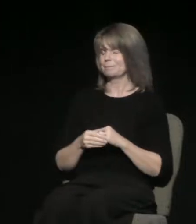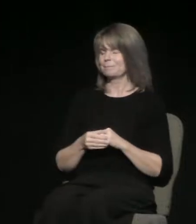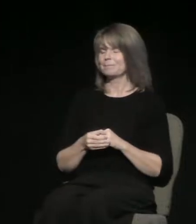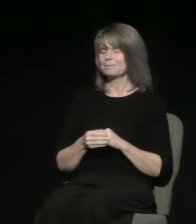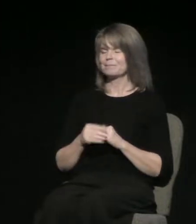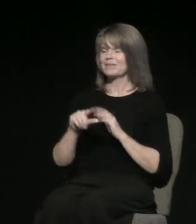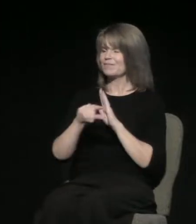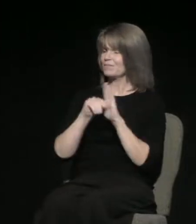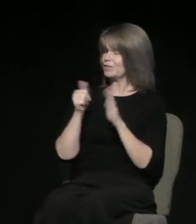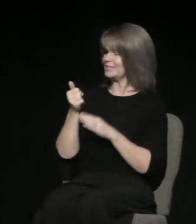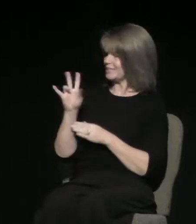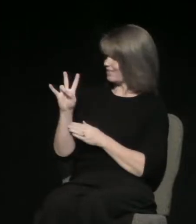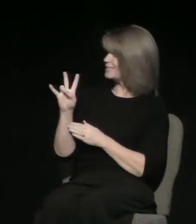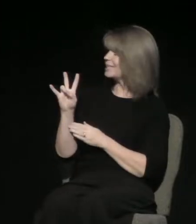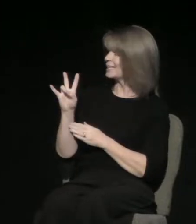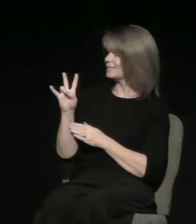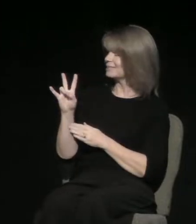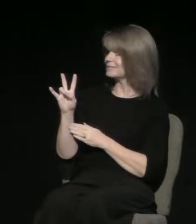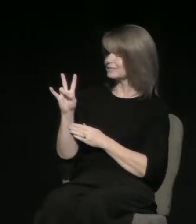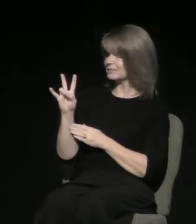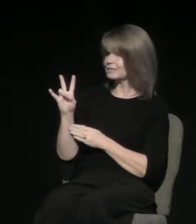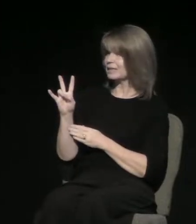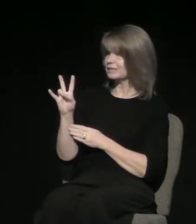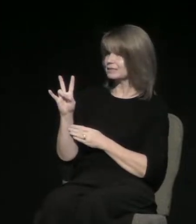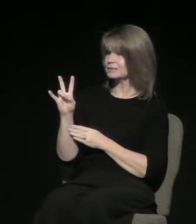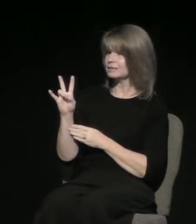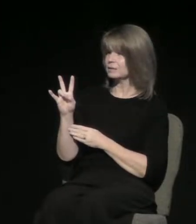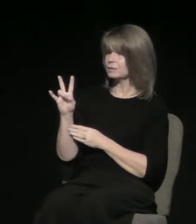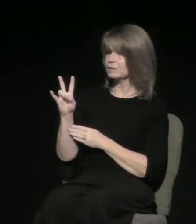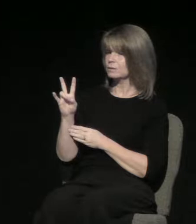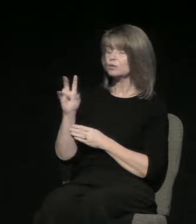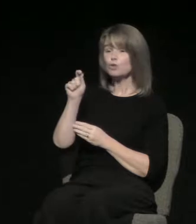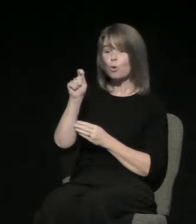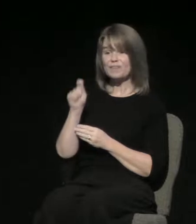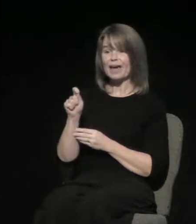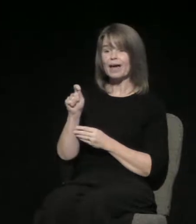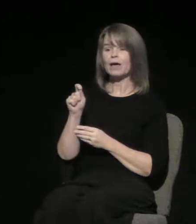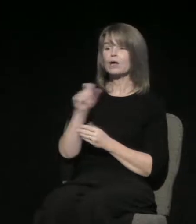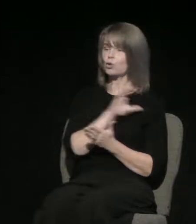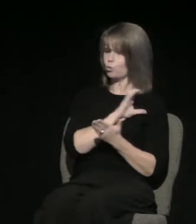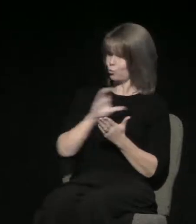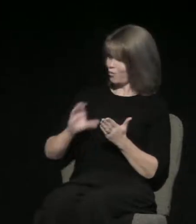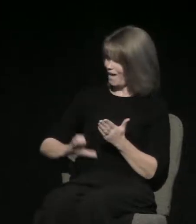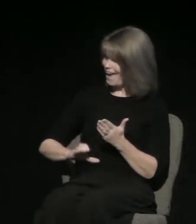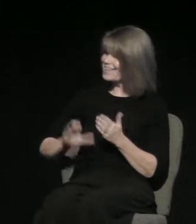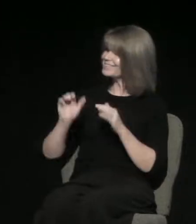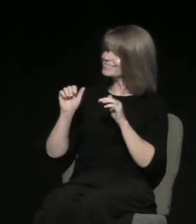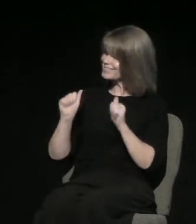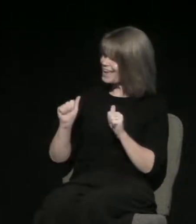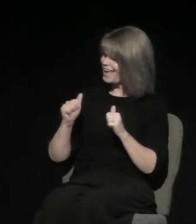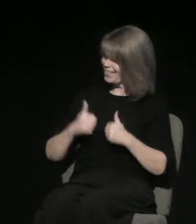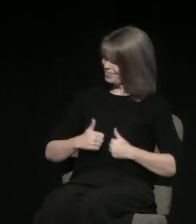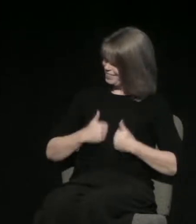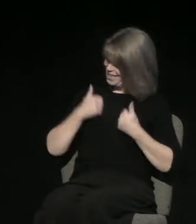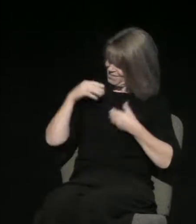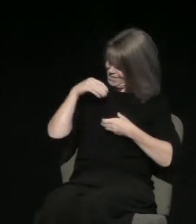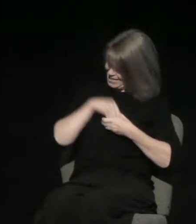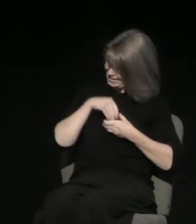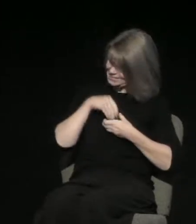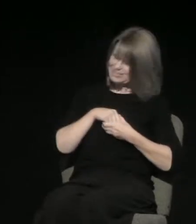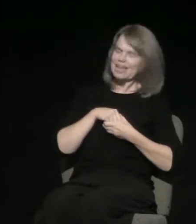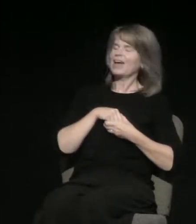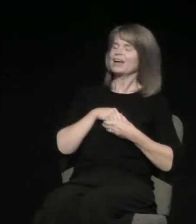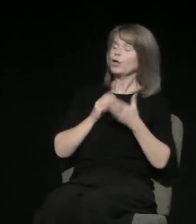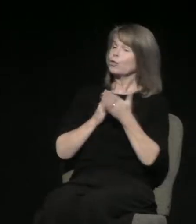Verse 17 So That So That Christ May Dwell In Your Hearts Through Works